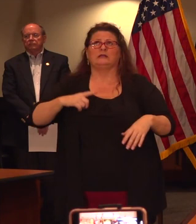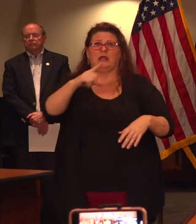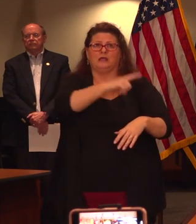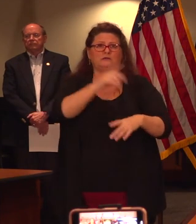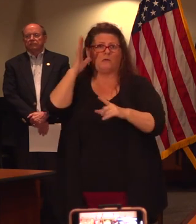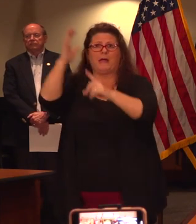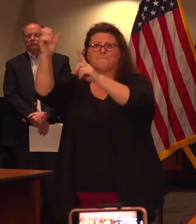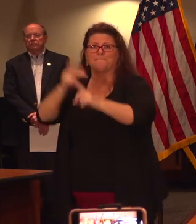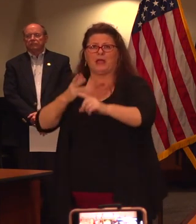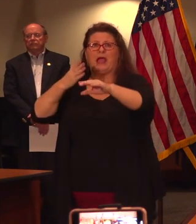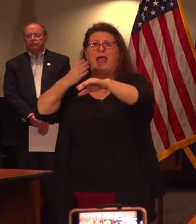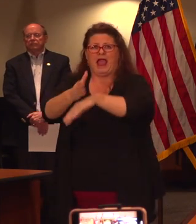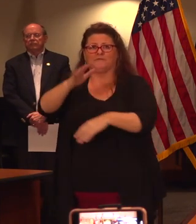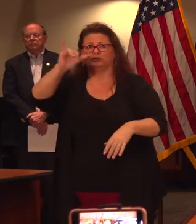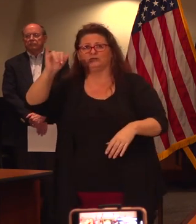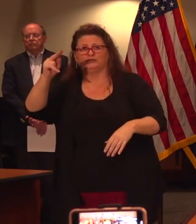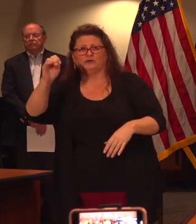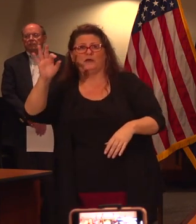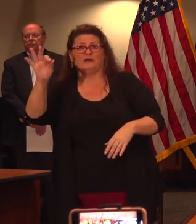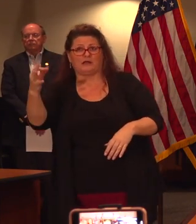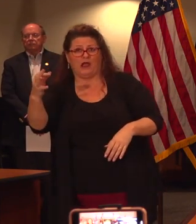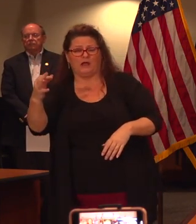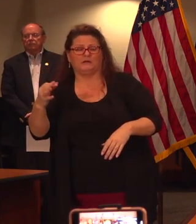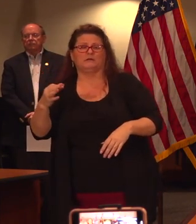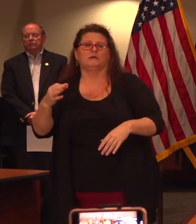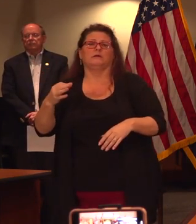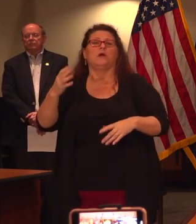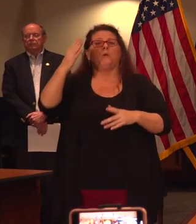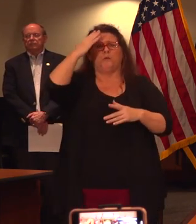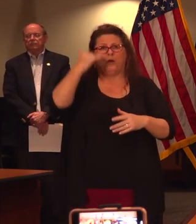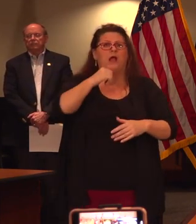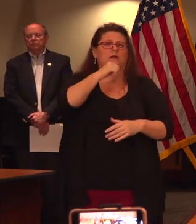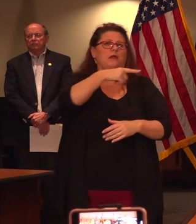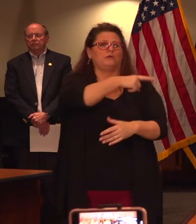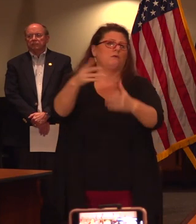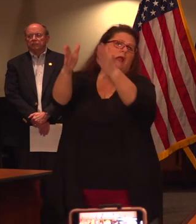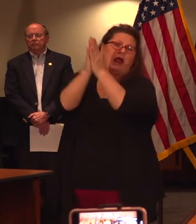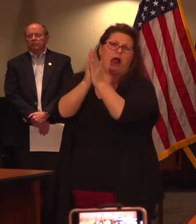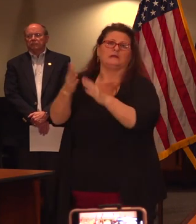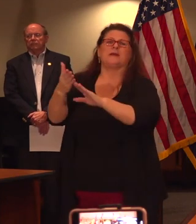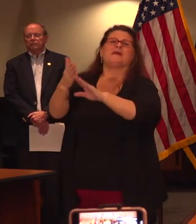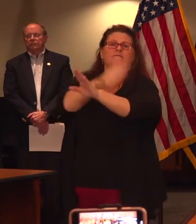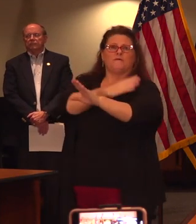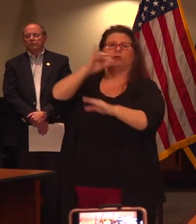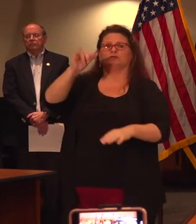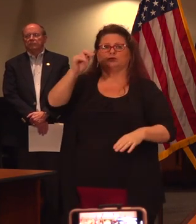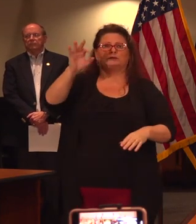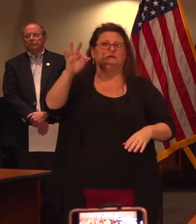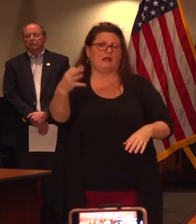changes. Why not have them come back before to make possible changes to whether people could get an absentee